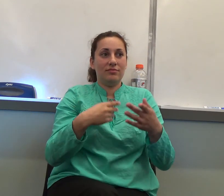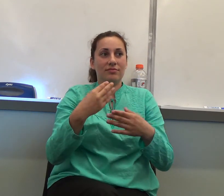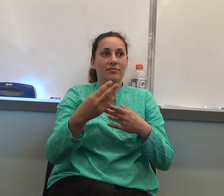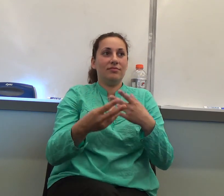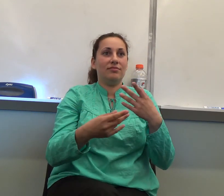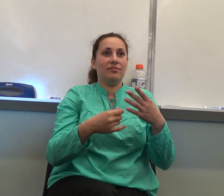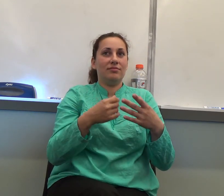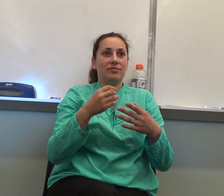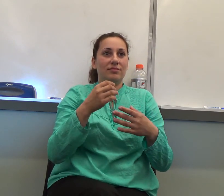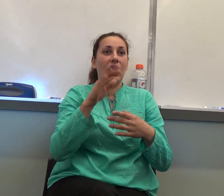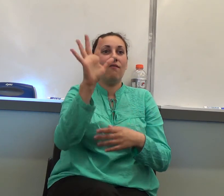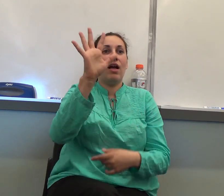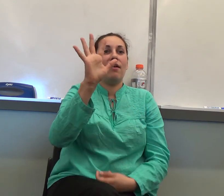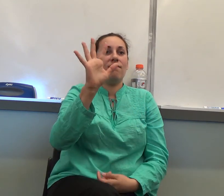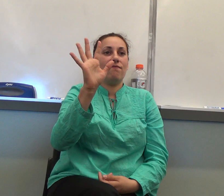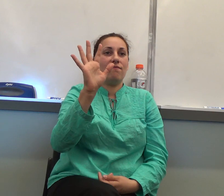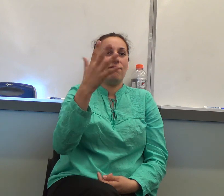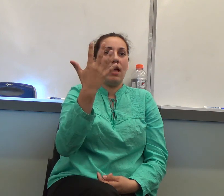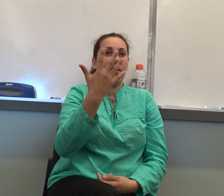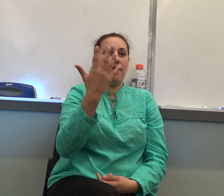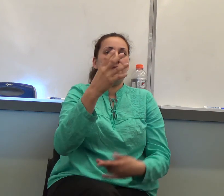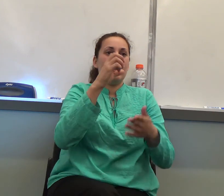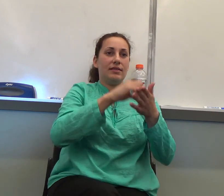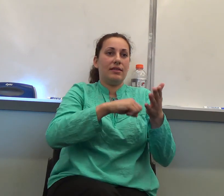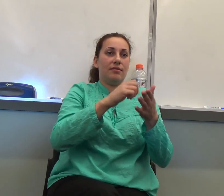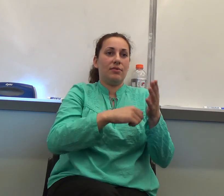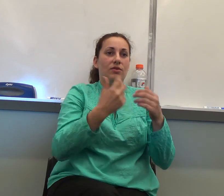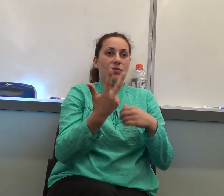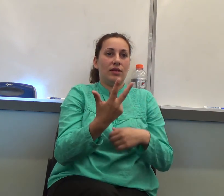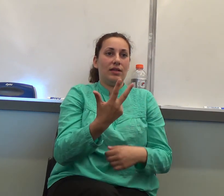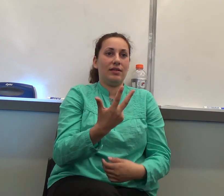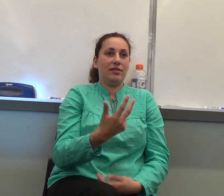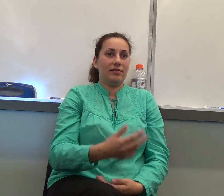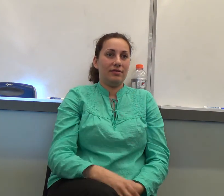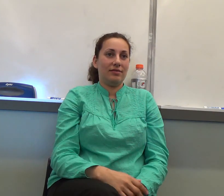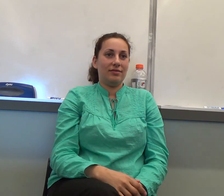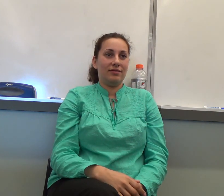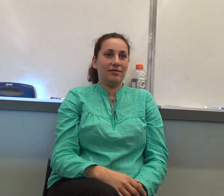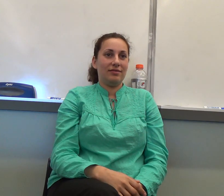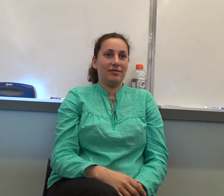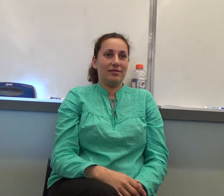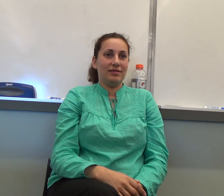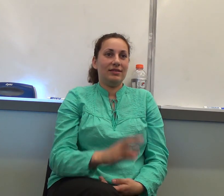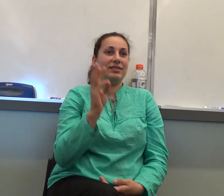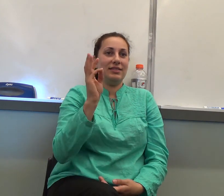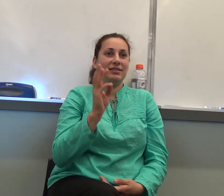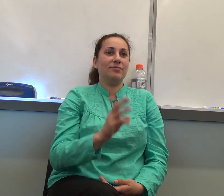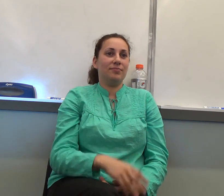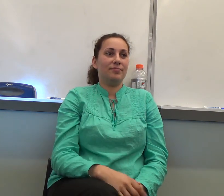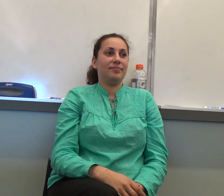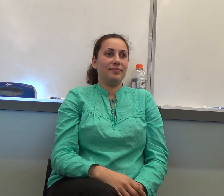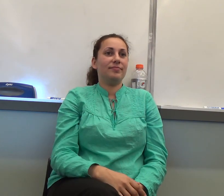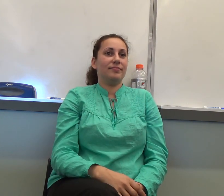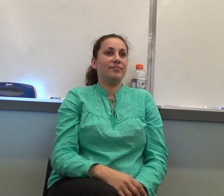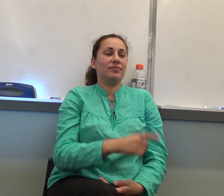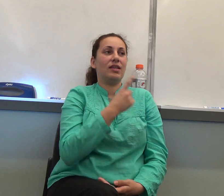That's going to be 5. Subtract 3, bring down to 0. 6, yeah.